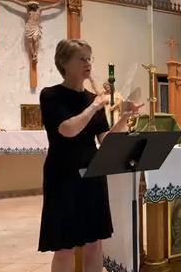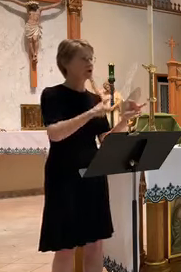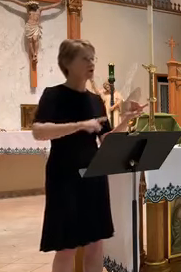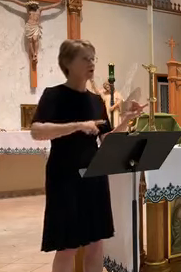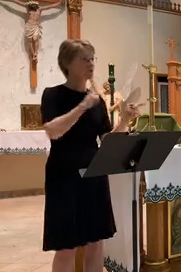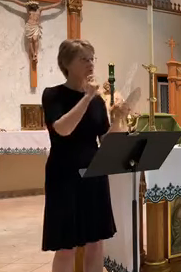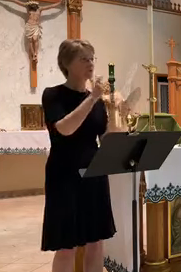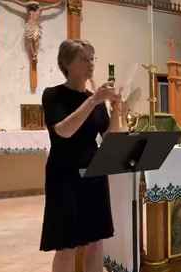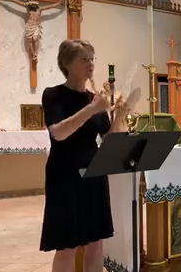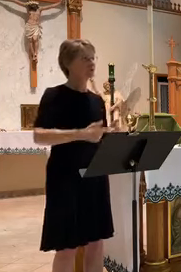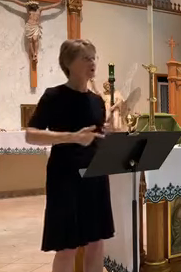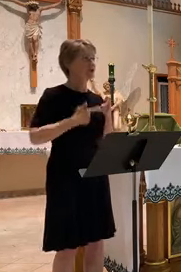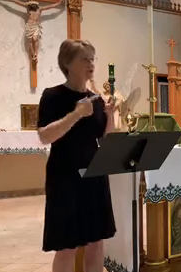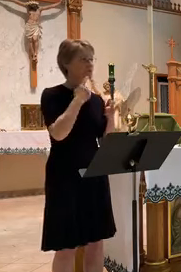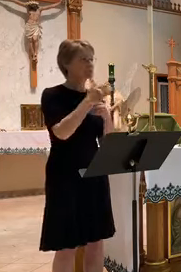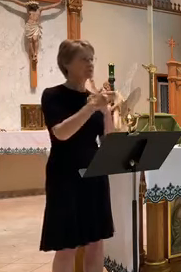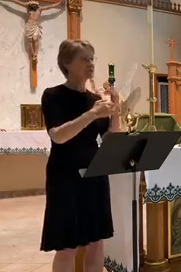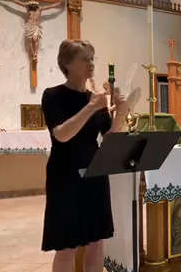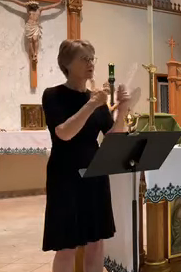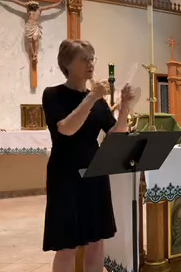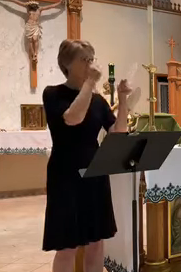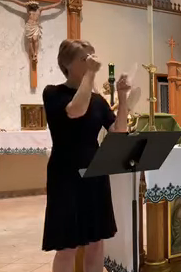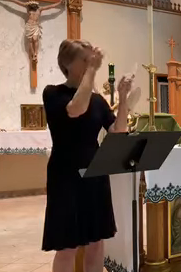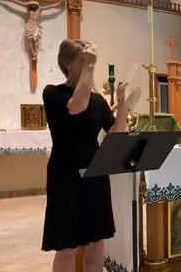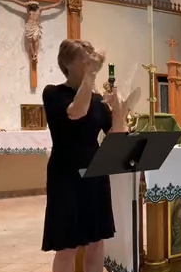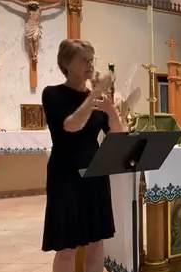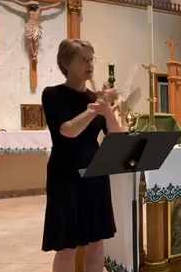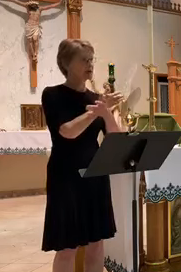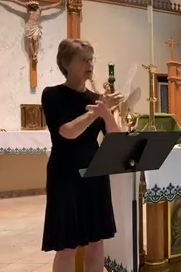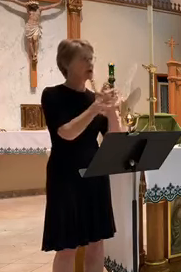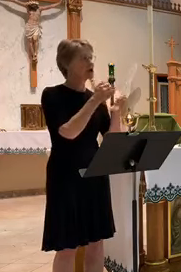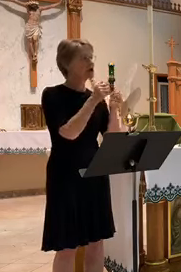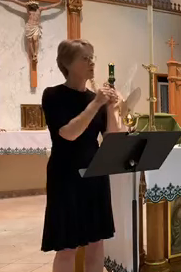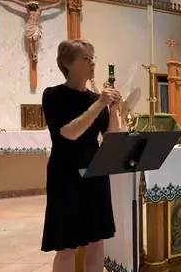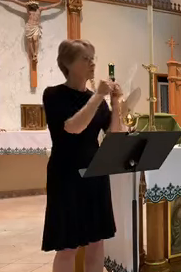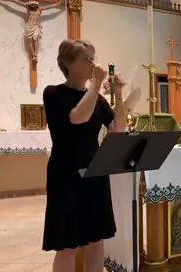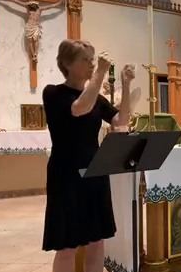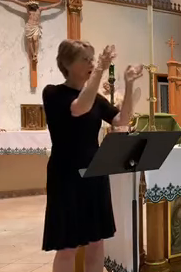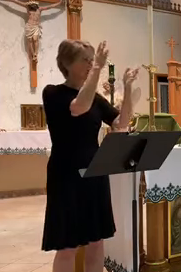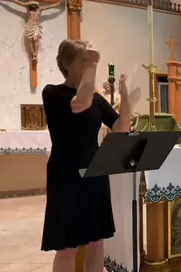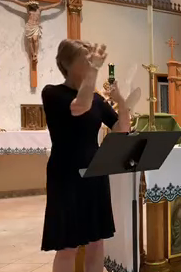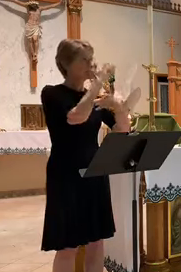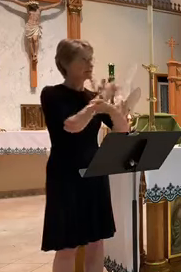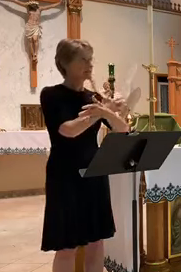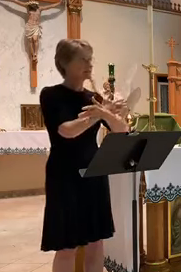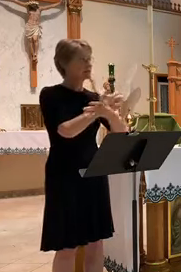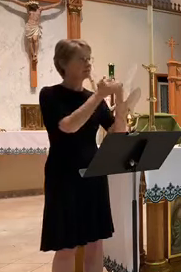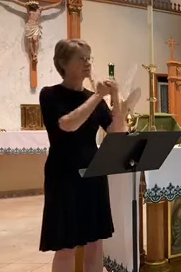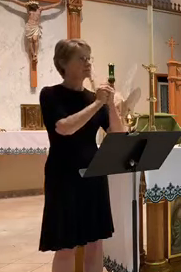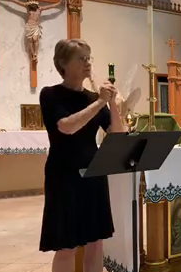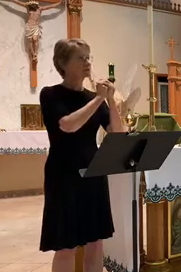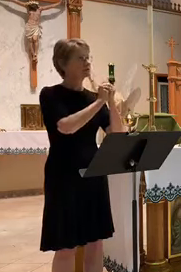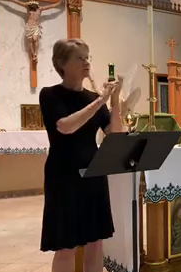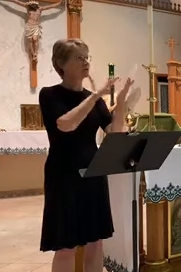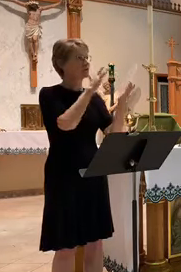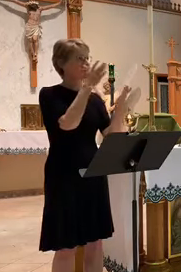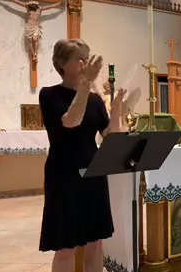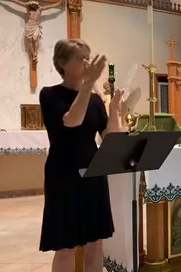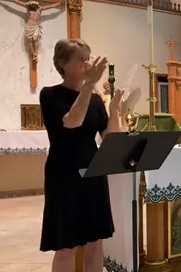Lord, the giver of life, who proceeds from the Father and the Son, who with the Father and the Son is adored